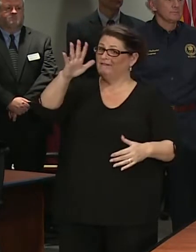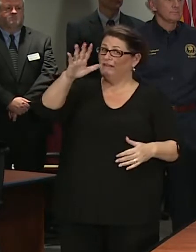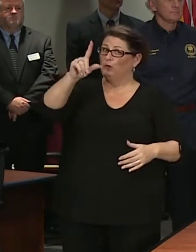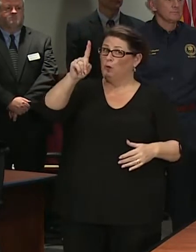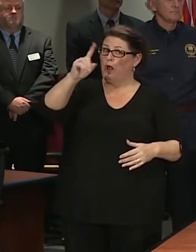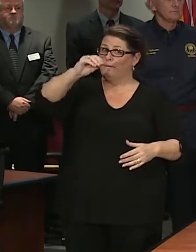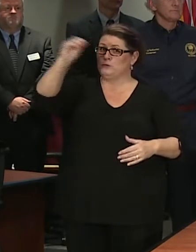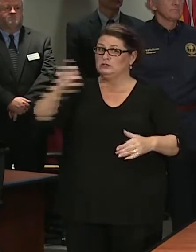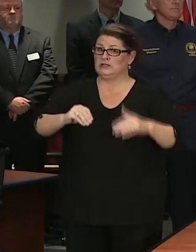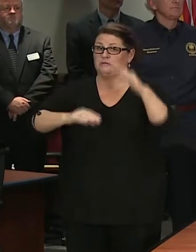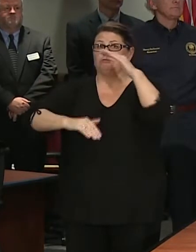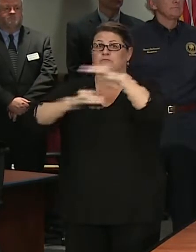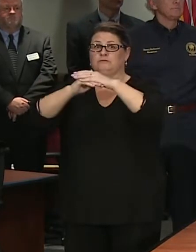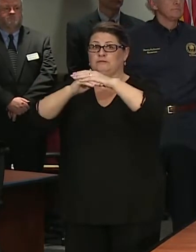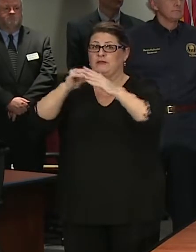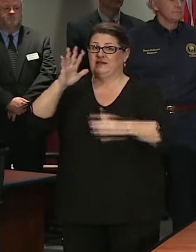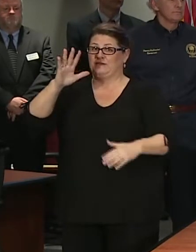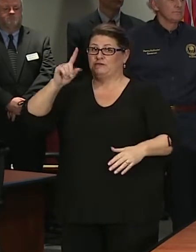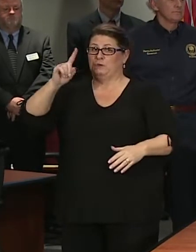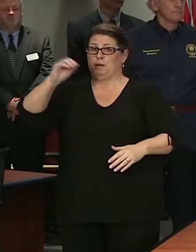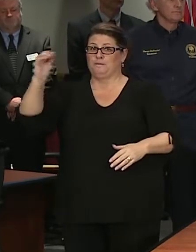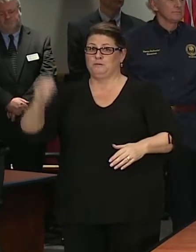capacity. A total of